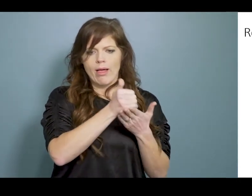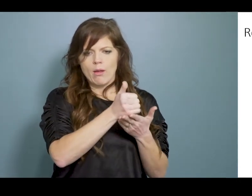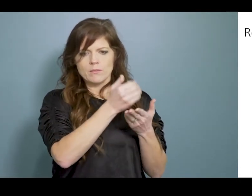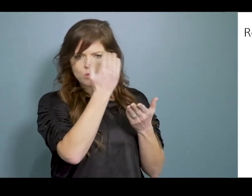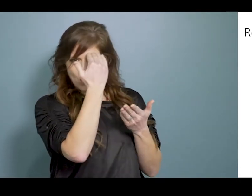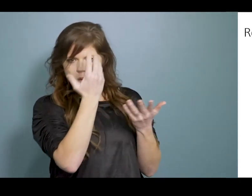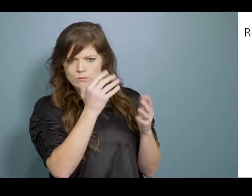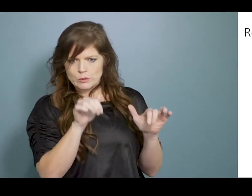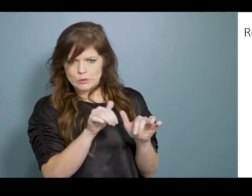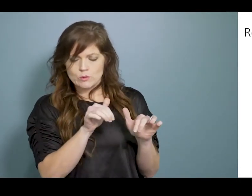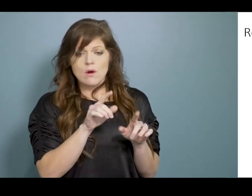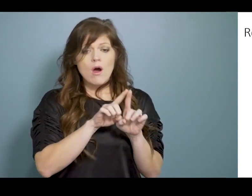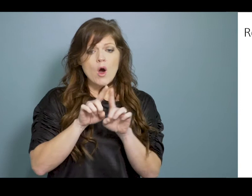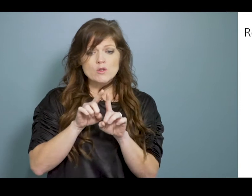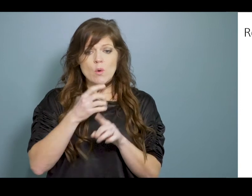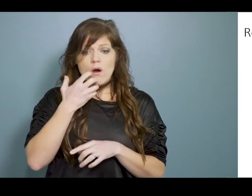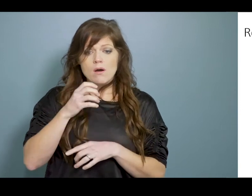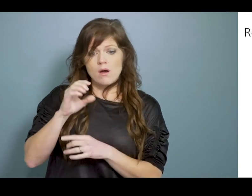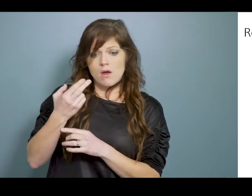And they text now, which is amazing.